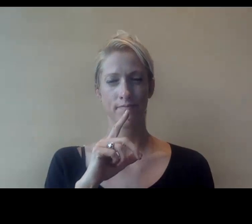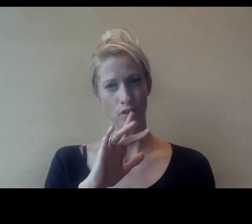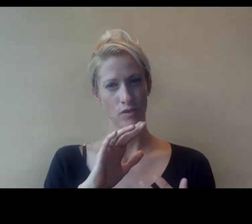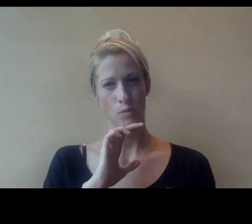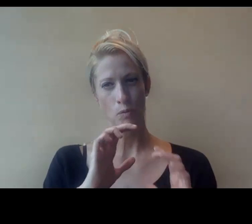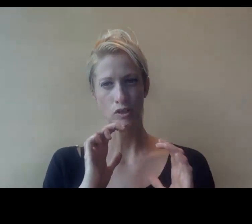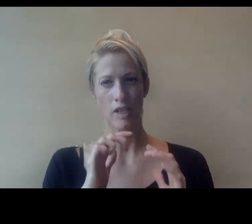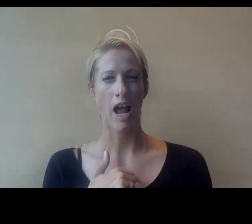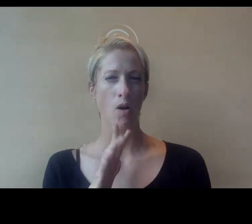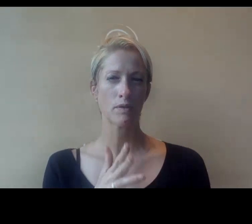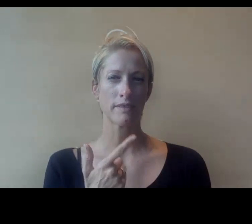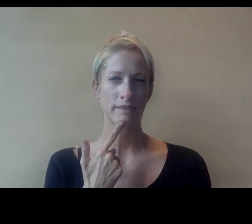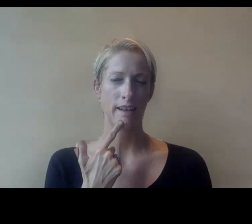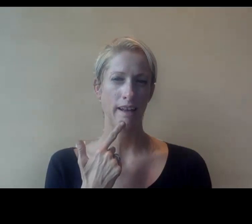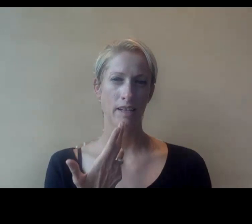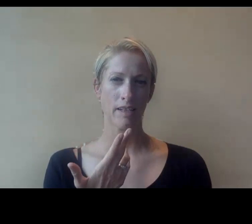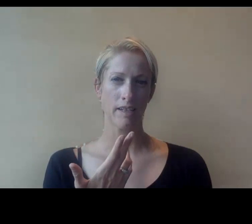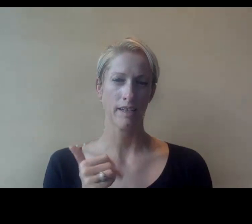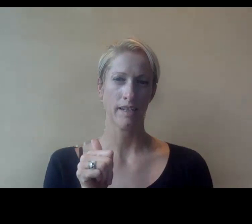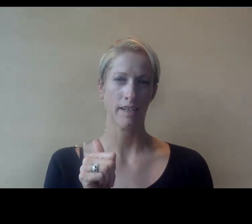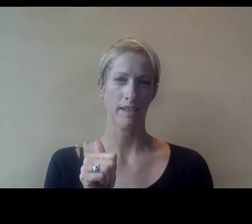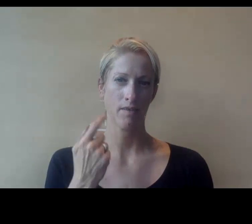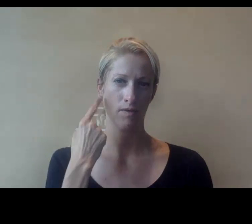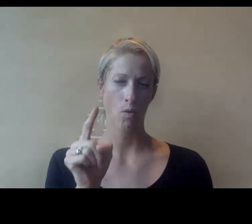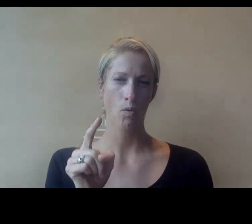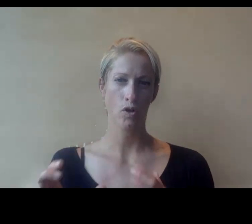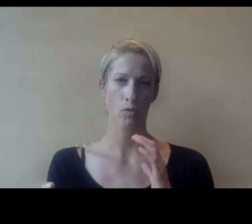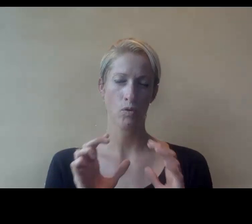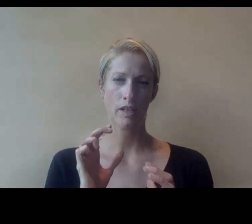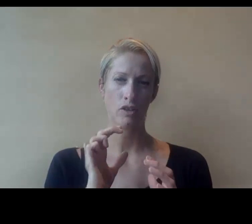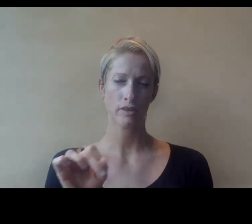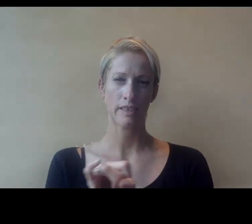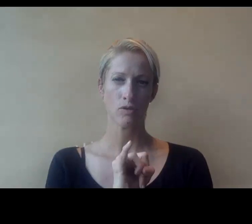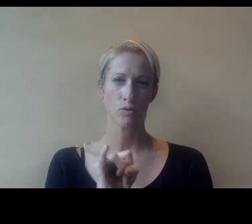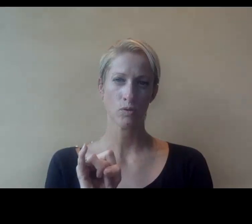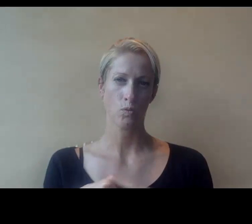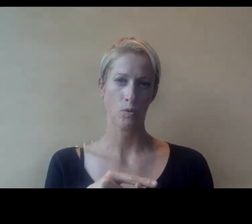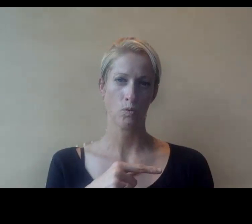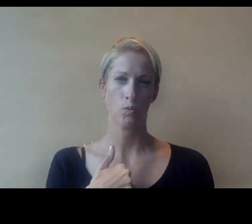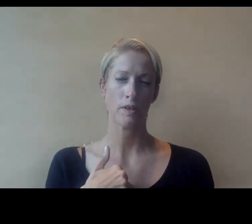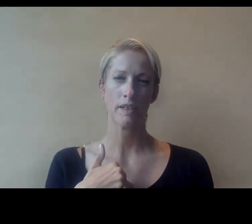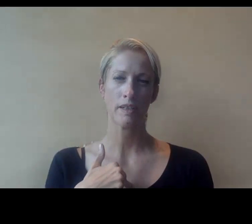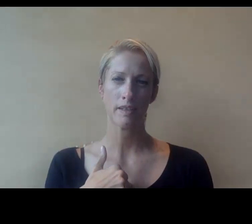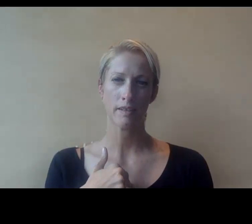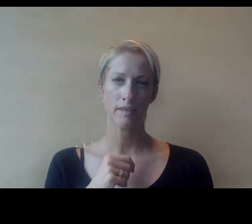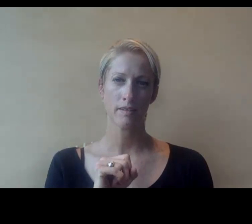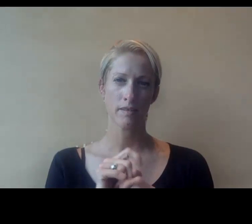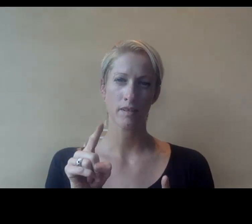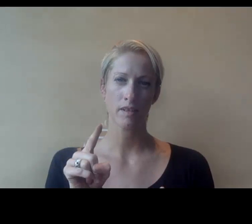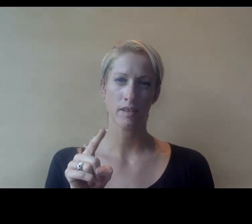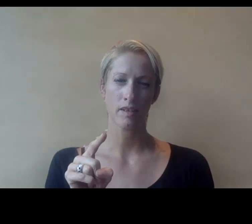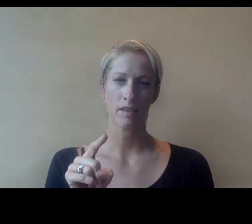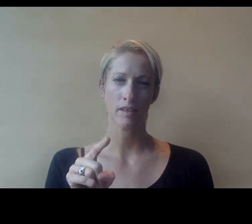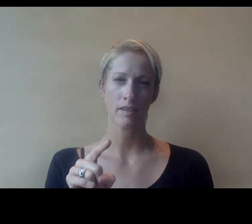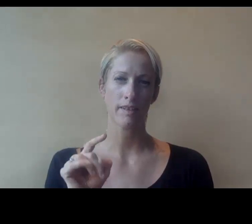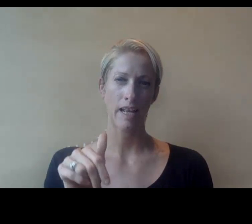I would say is, as we're closely aligned with telecommunications industry, when we were building out 3G and 4G, we